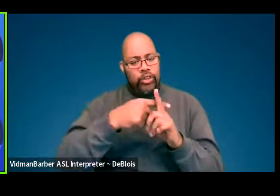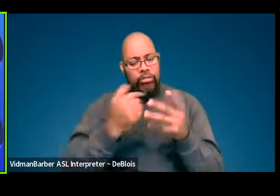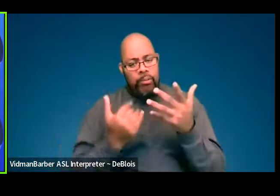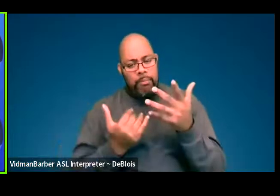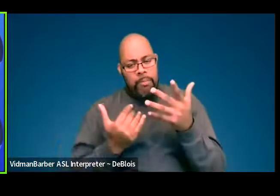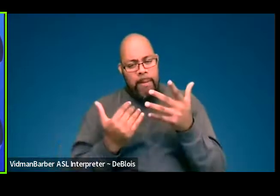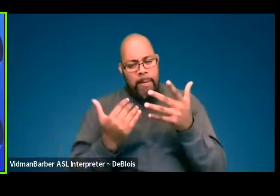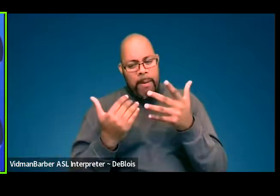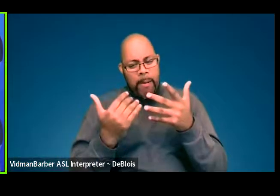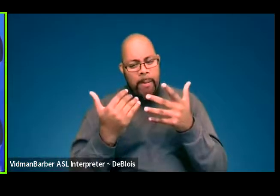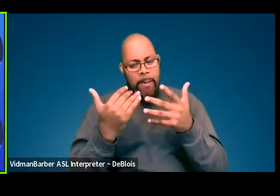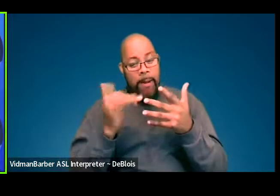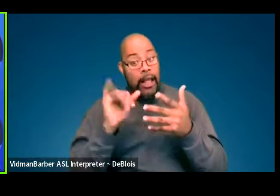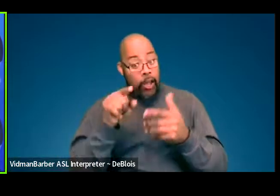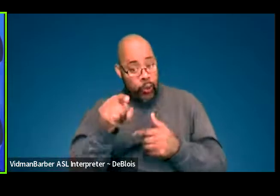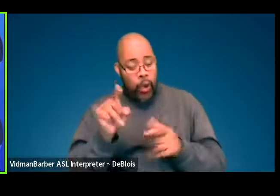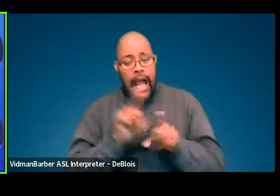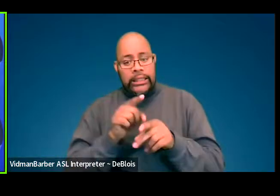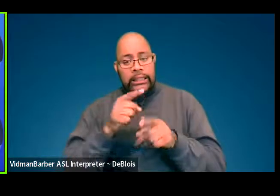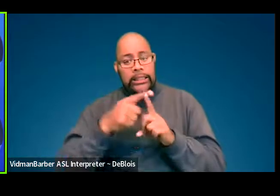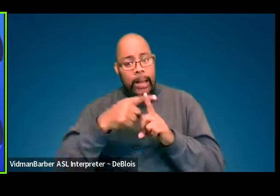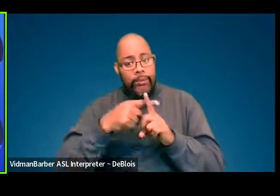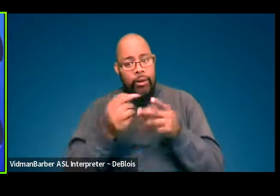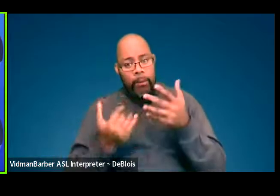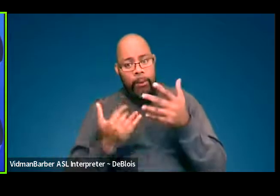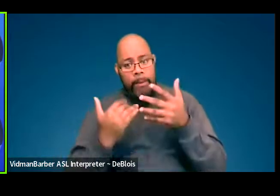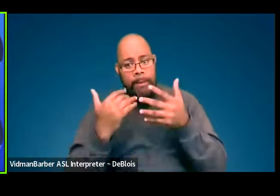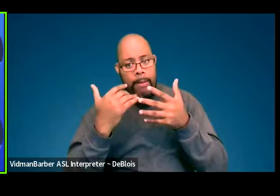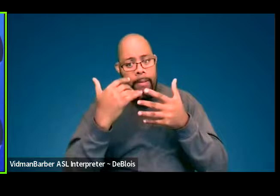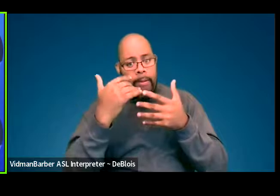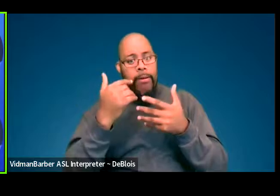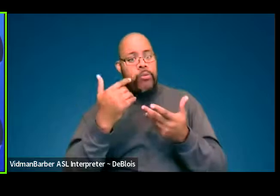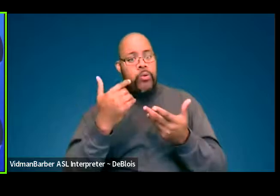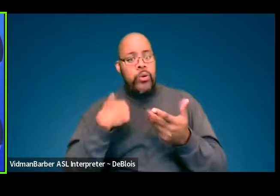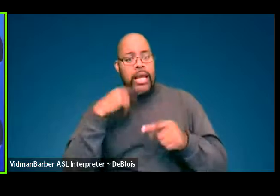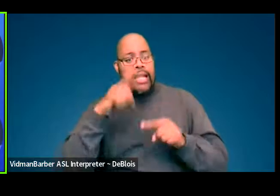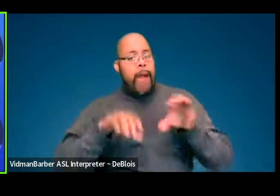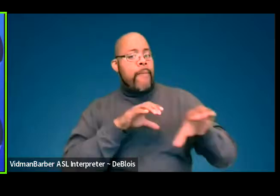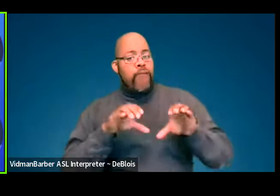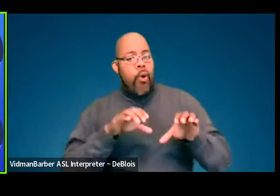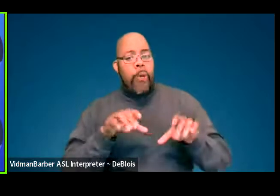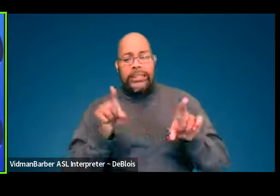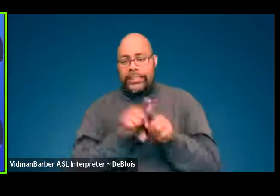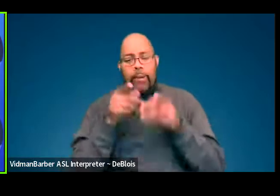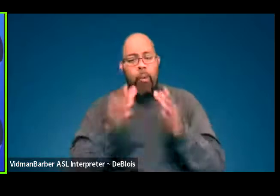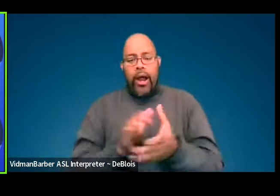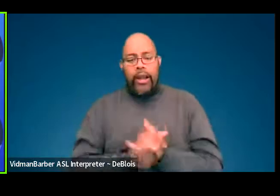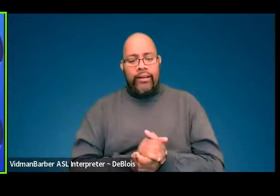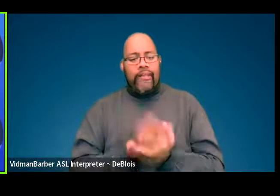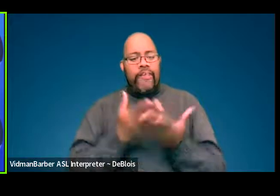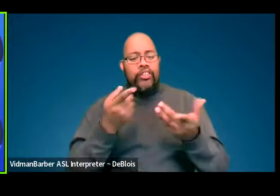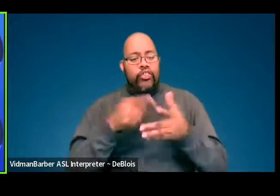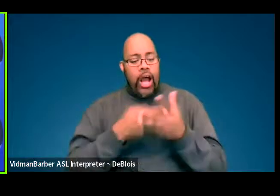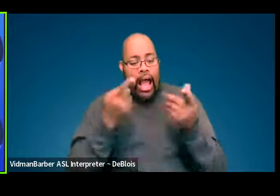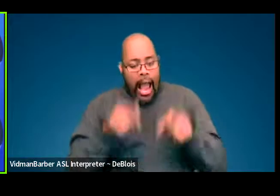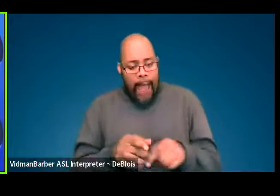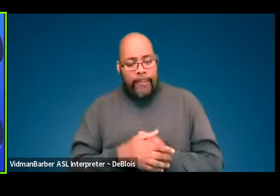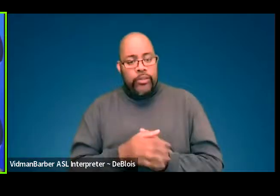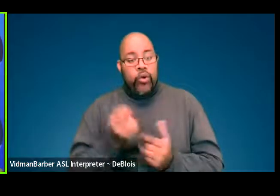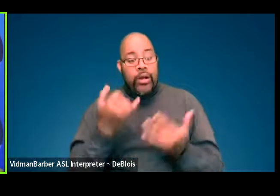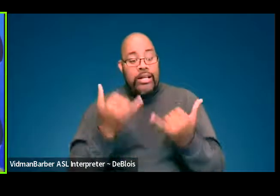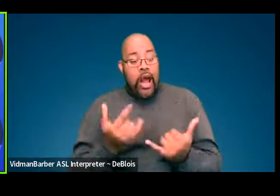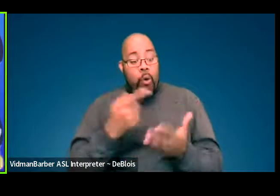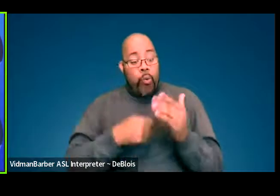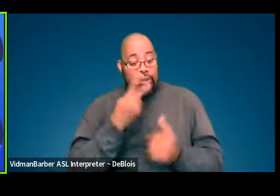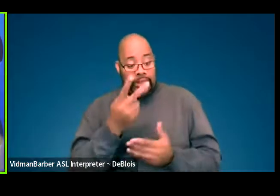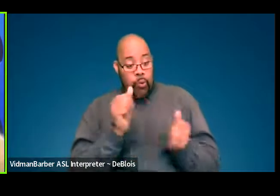increased. And so just like you, as the temperature has increased, you can't perform as well. Things start happening. And so now what